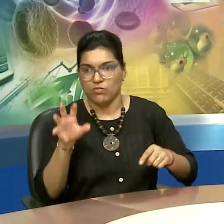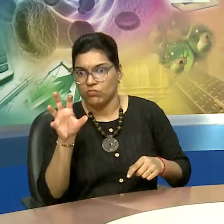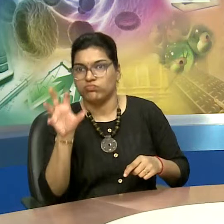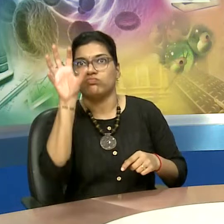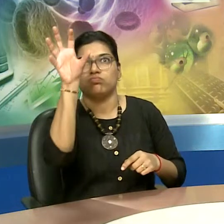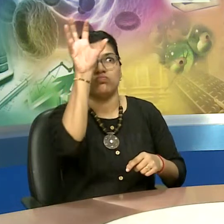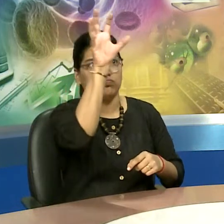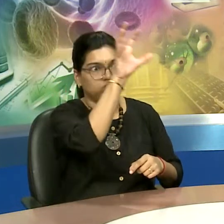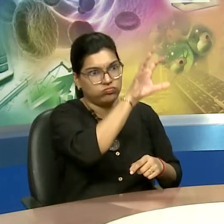Second point,